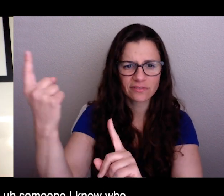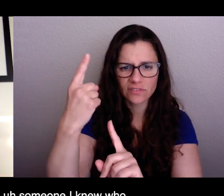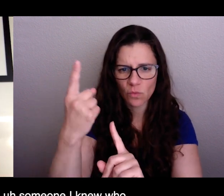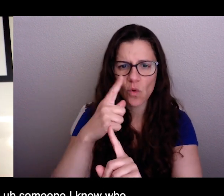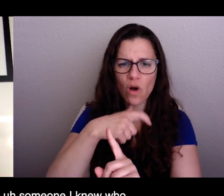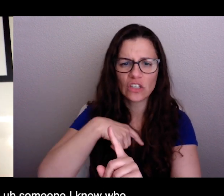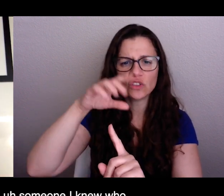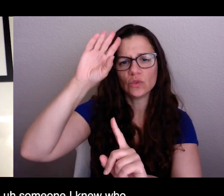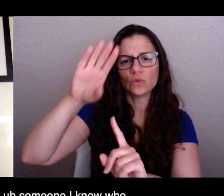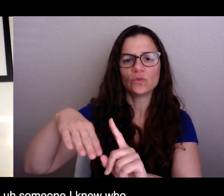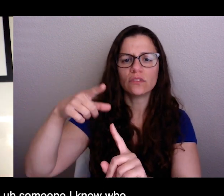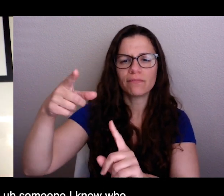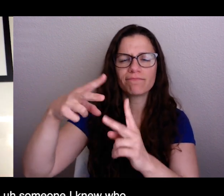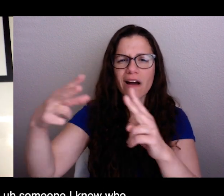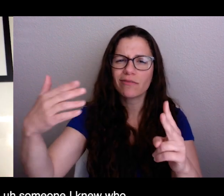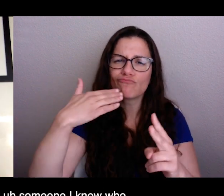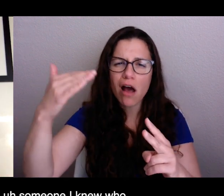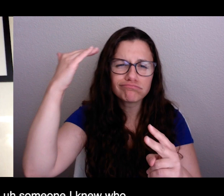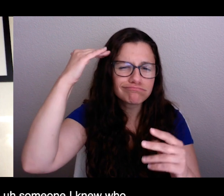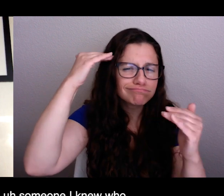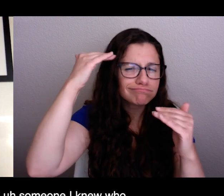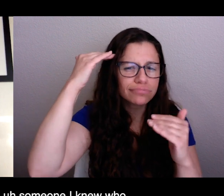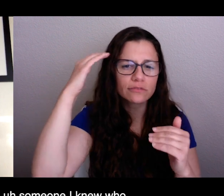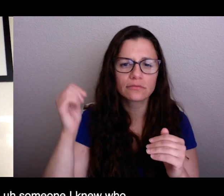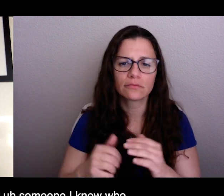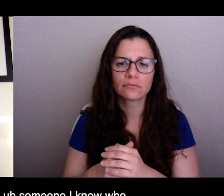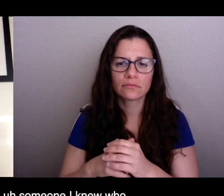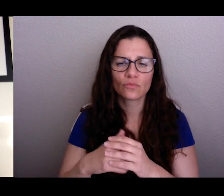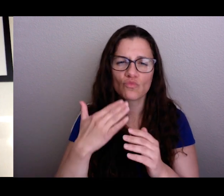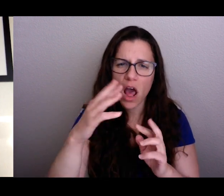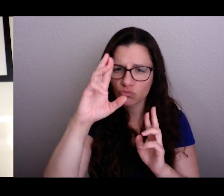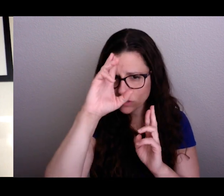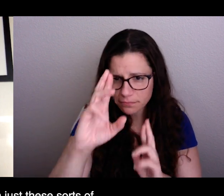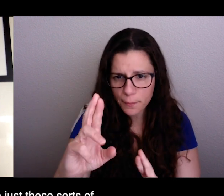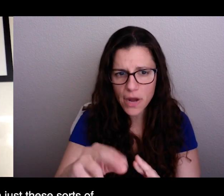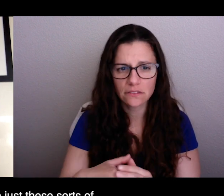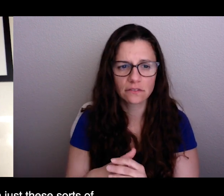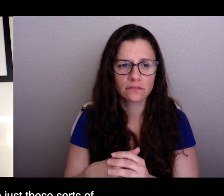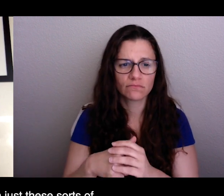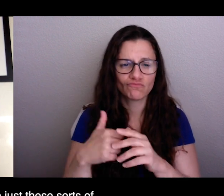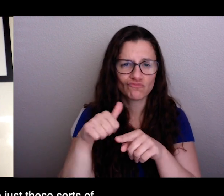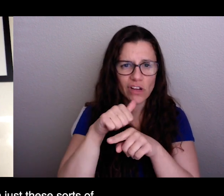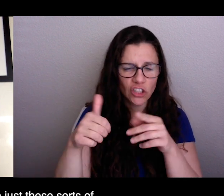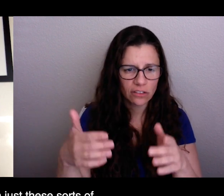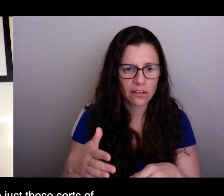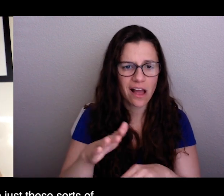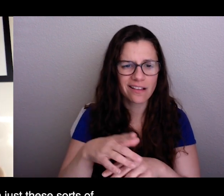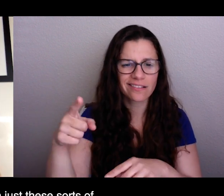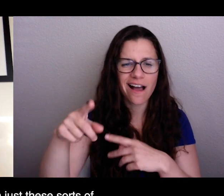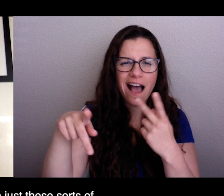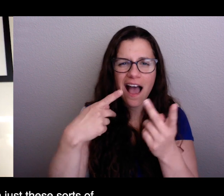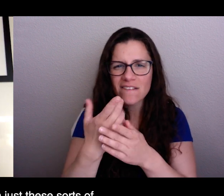knew who was a very well-known and well-respected trainer on just